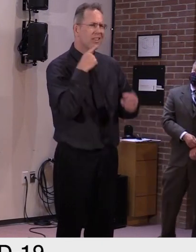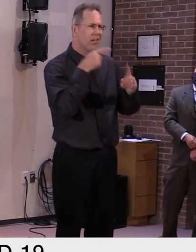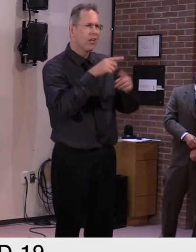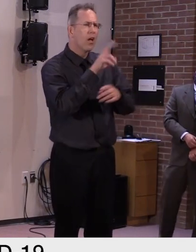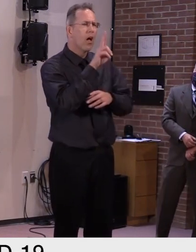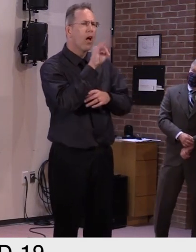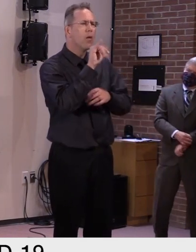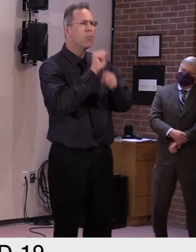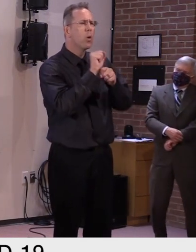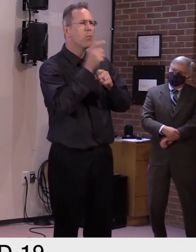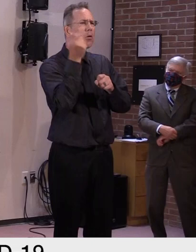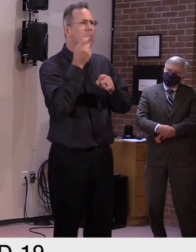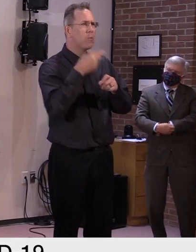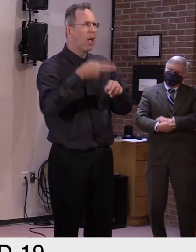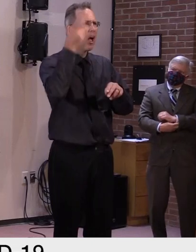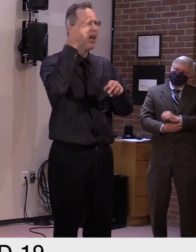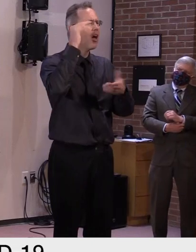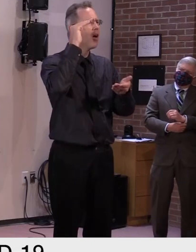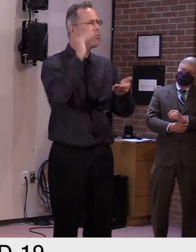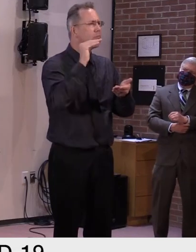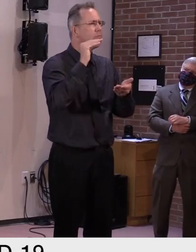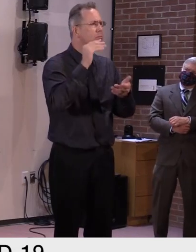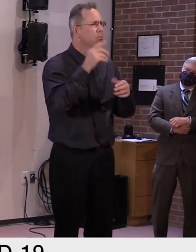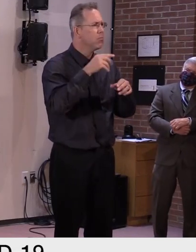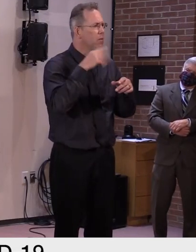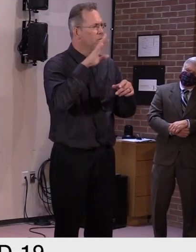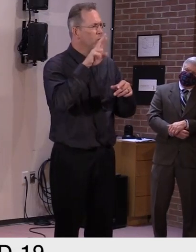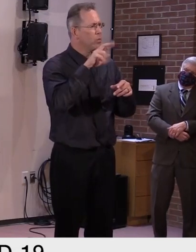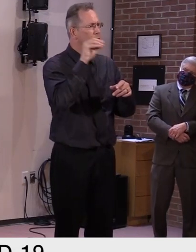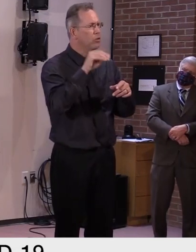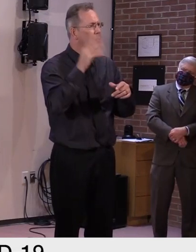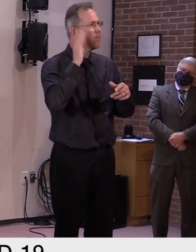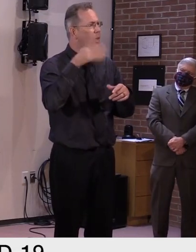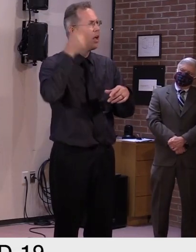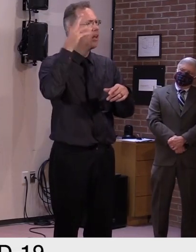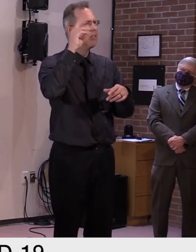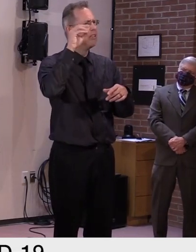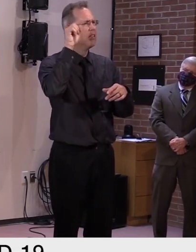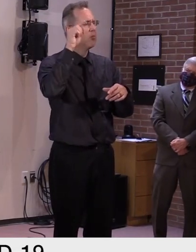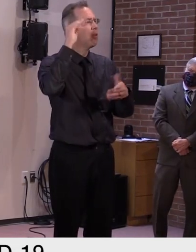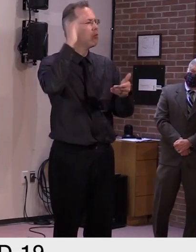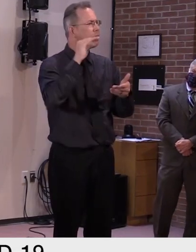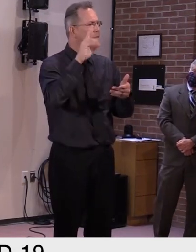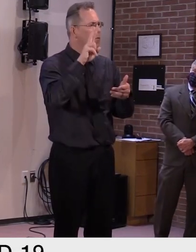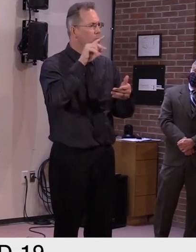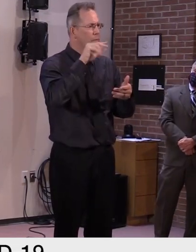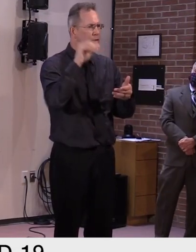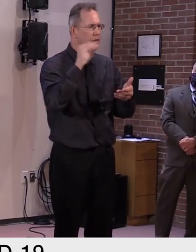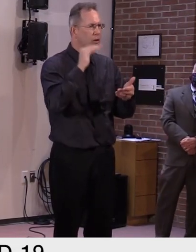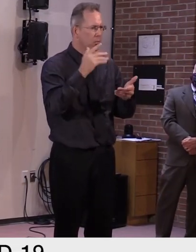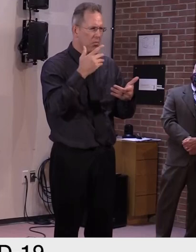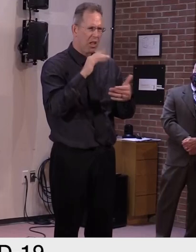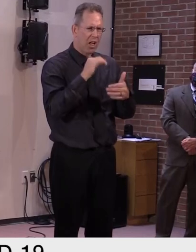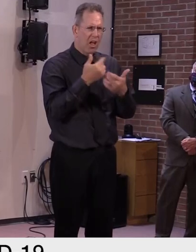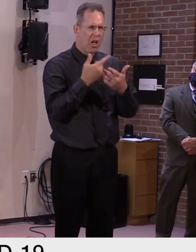Yeah, you know, it isn't clear in some respects because to